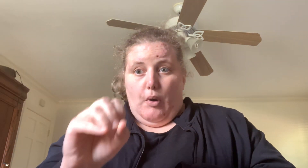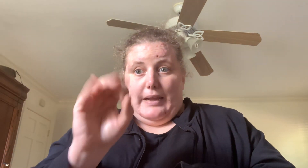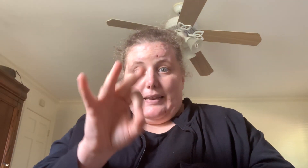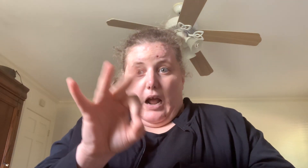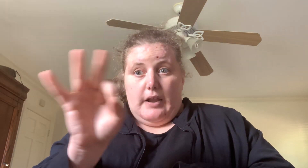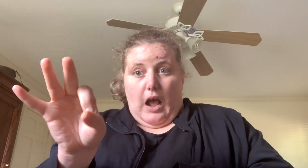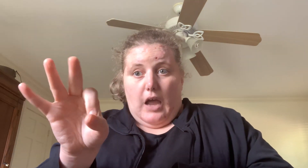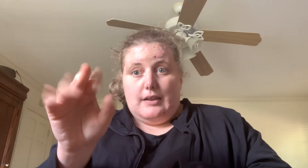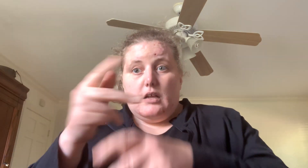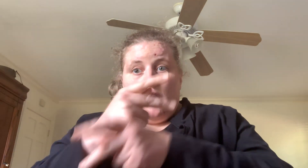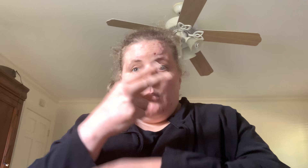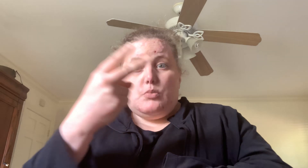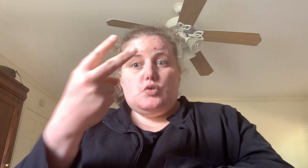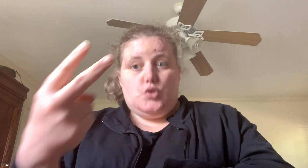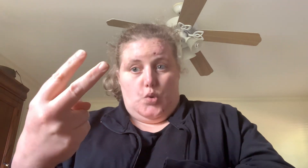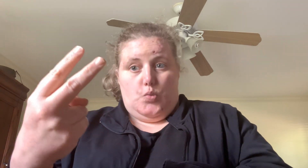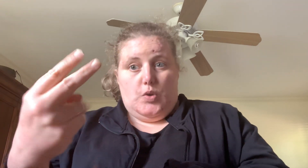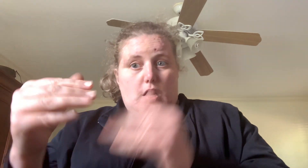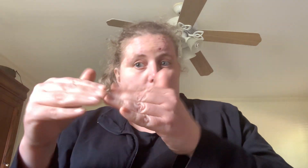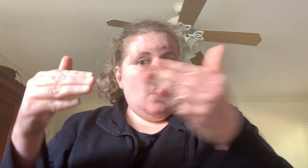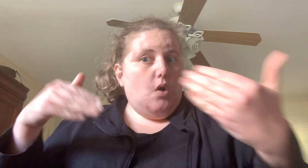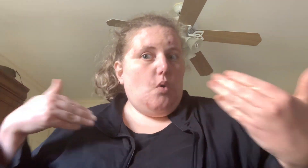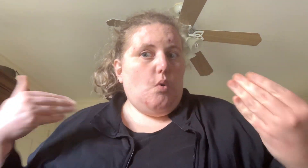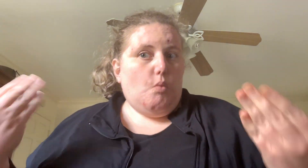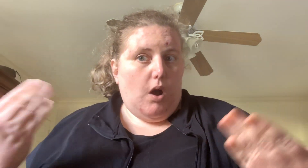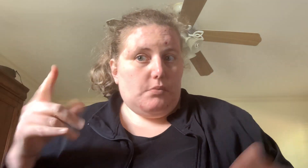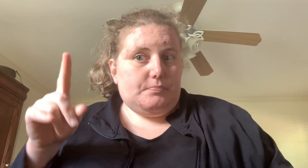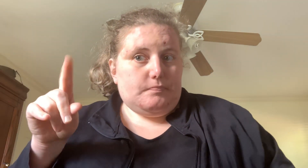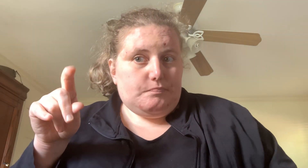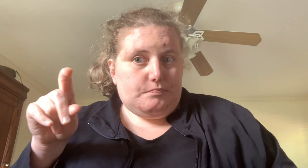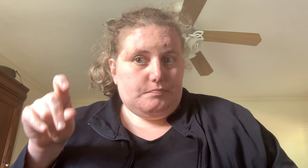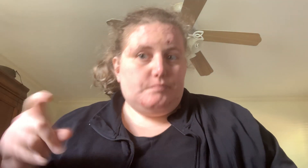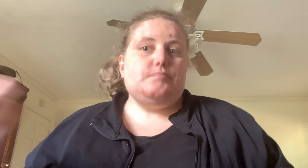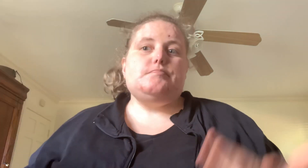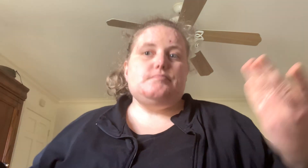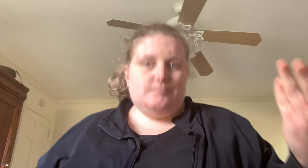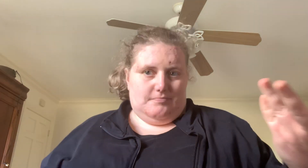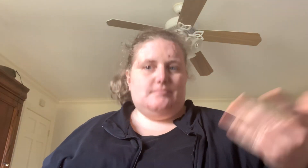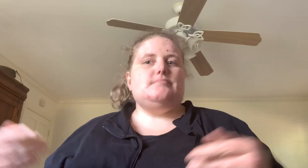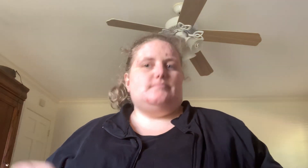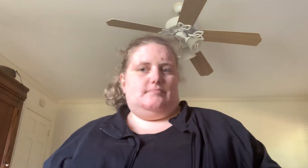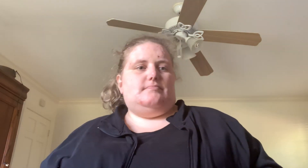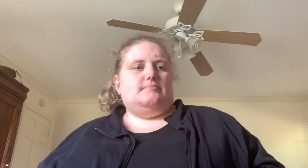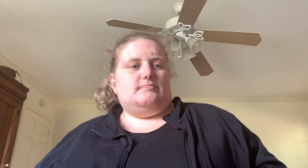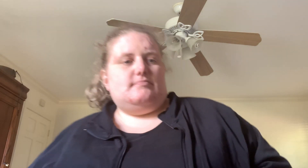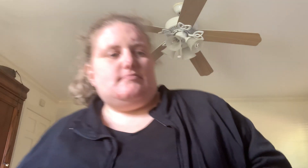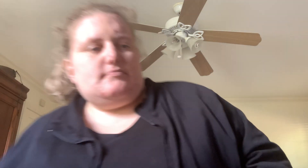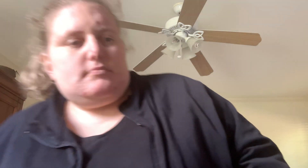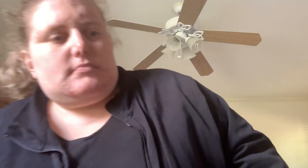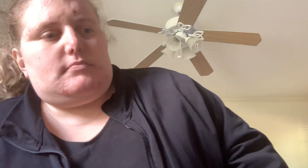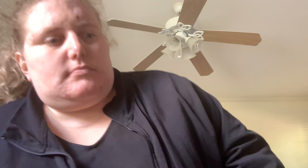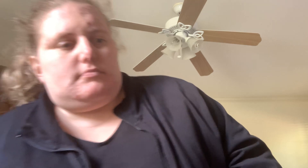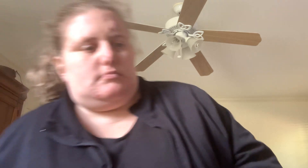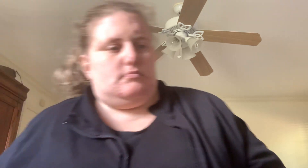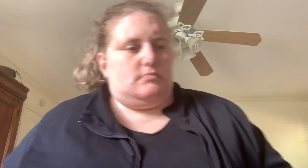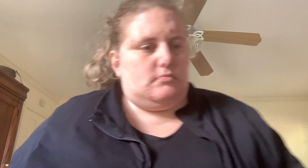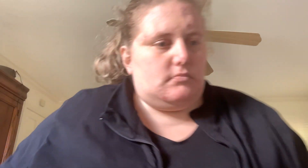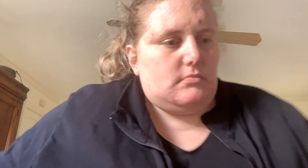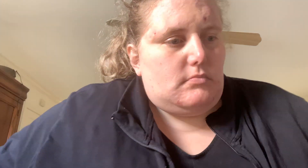of 1 mole of oxygen. So 1 mole of just oxygen is 15.99, but we have O2, so